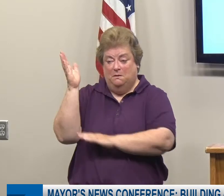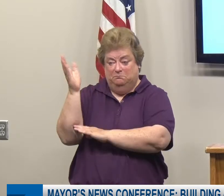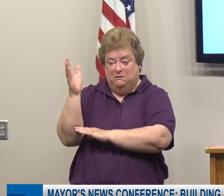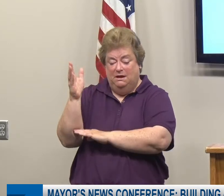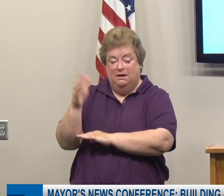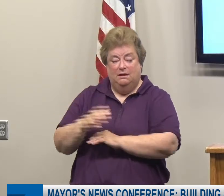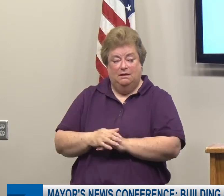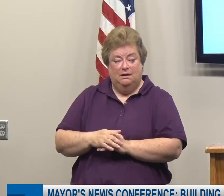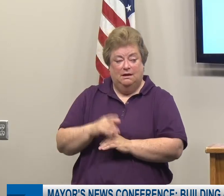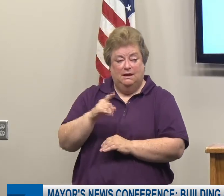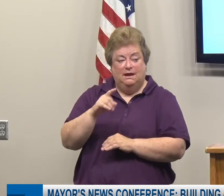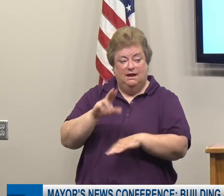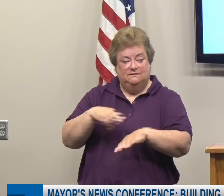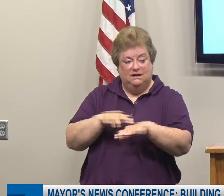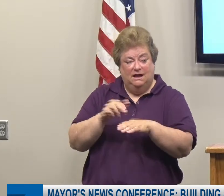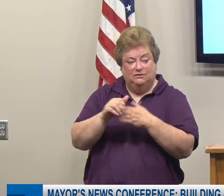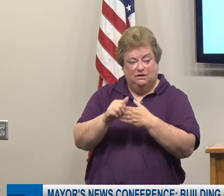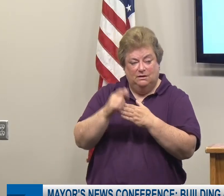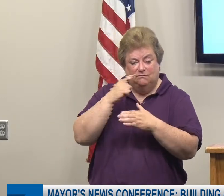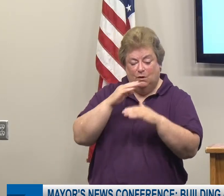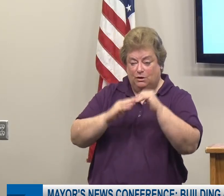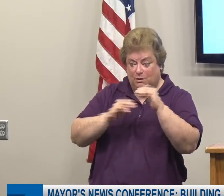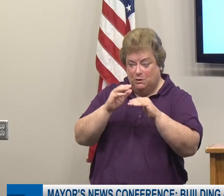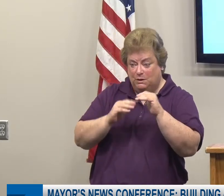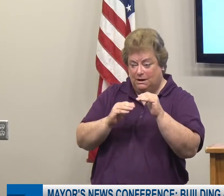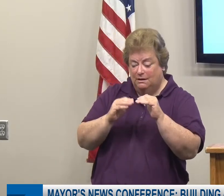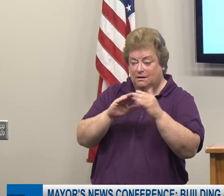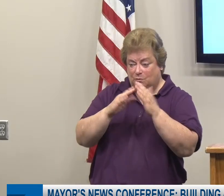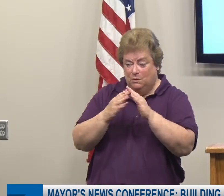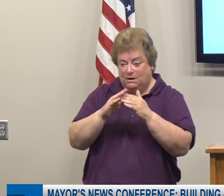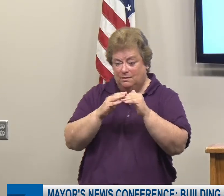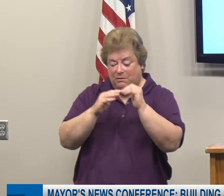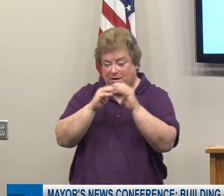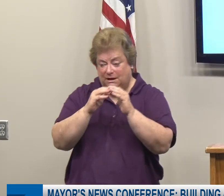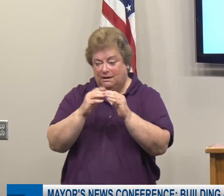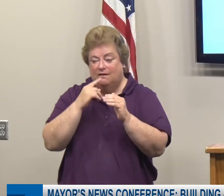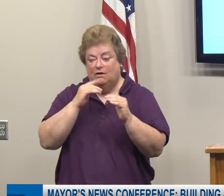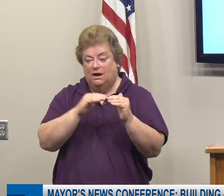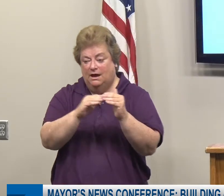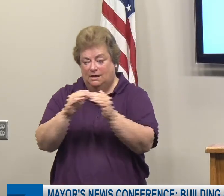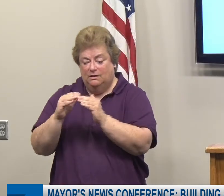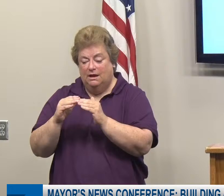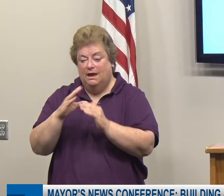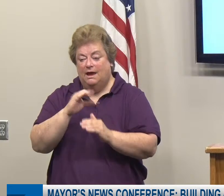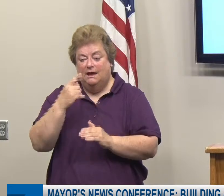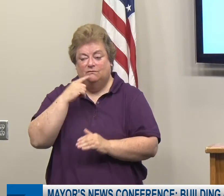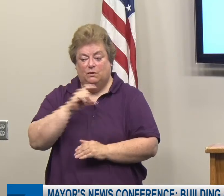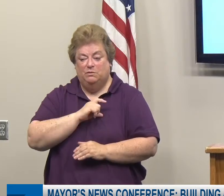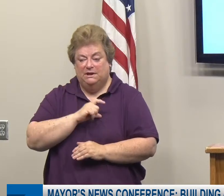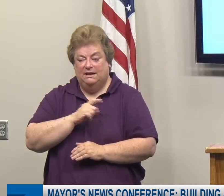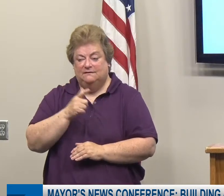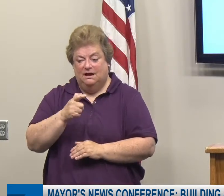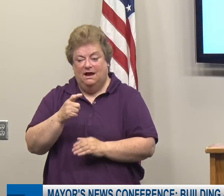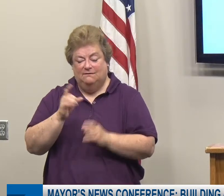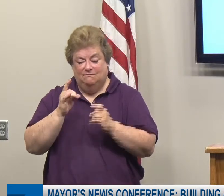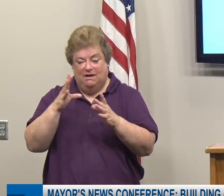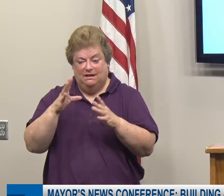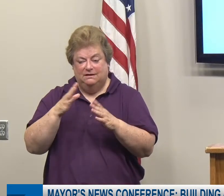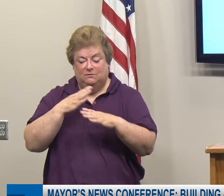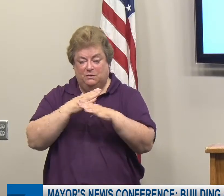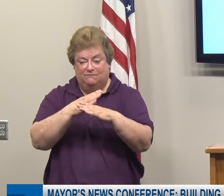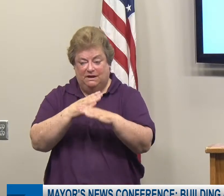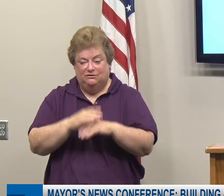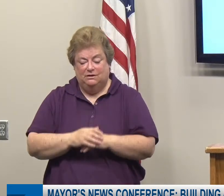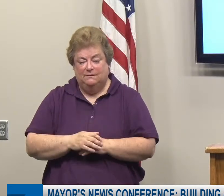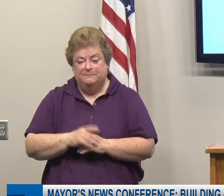recognized leader in community building, advancing cultures of equity and belonging, and police and gun violence prevention. His experience includes